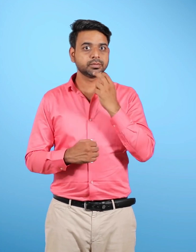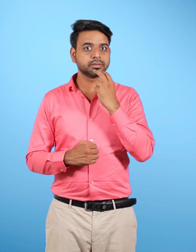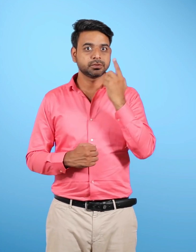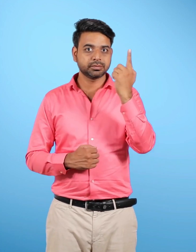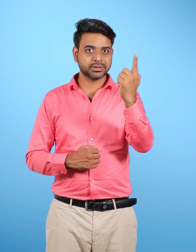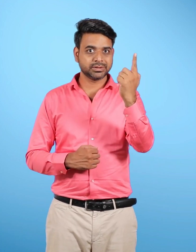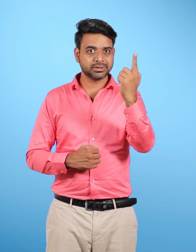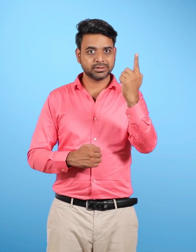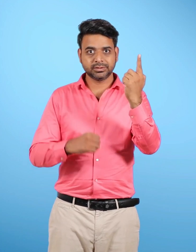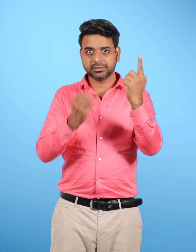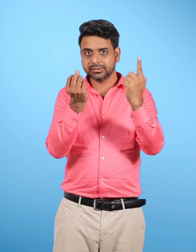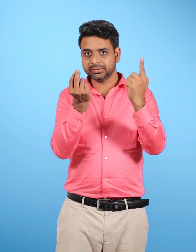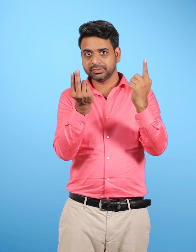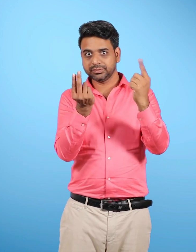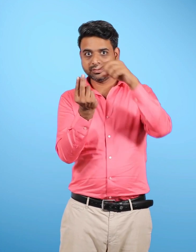An electric circuit.